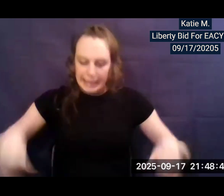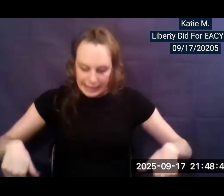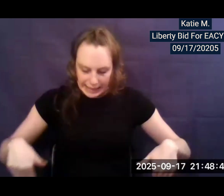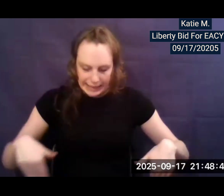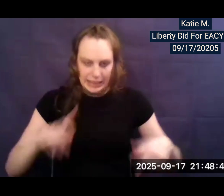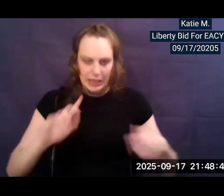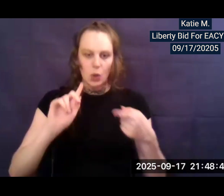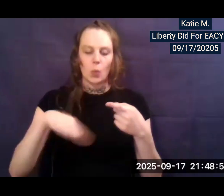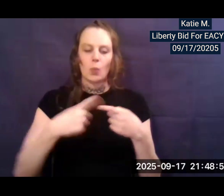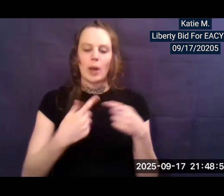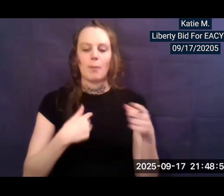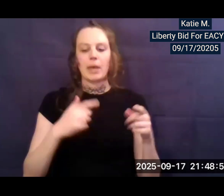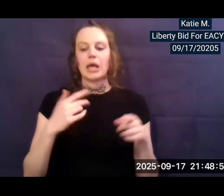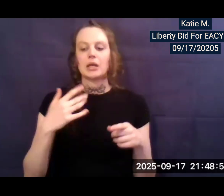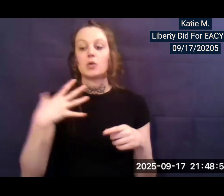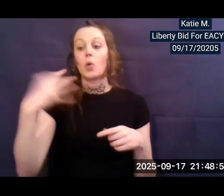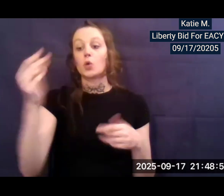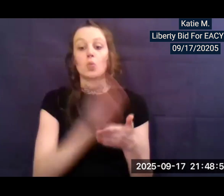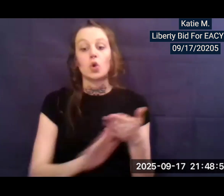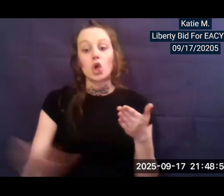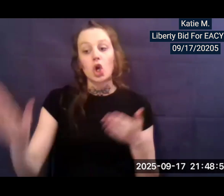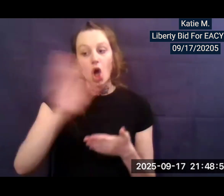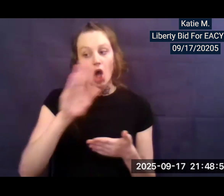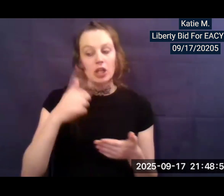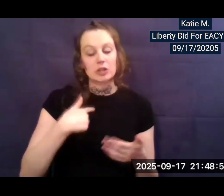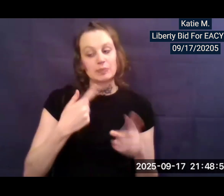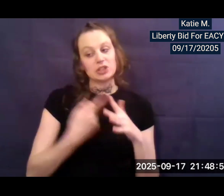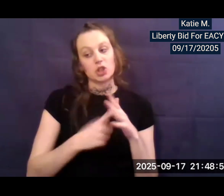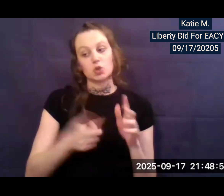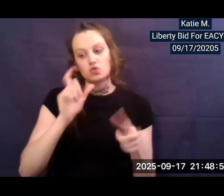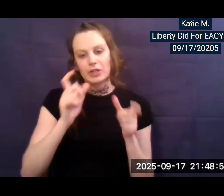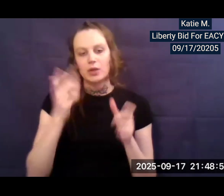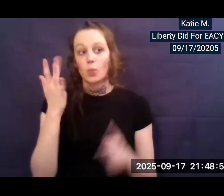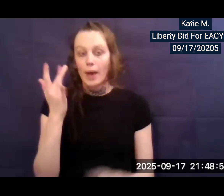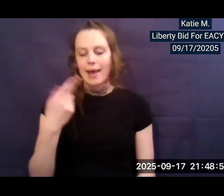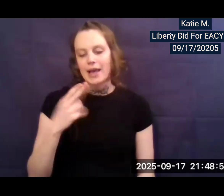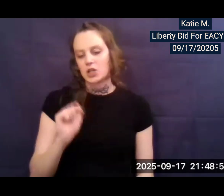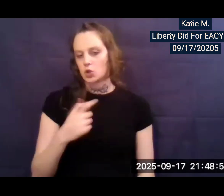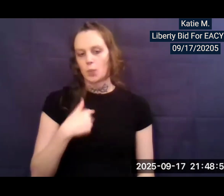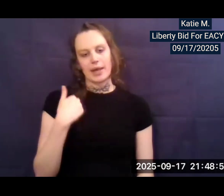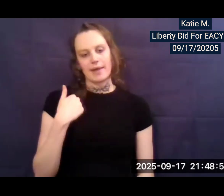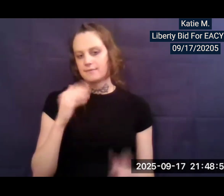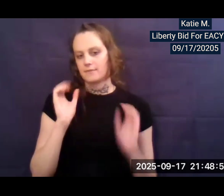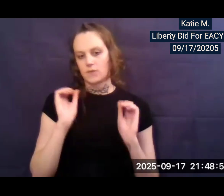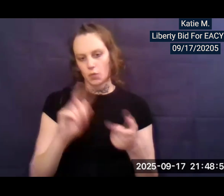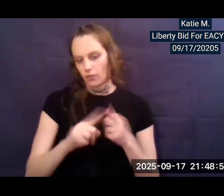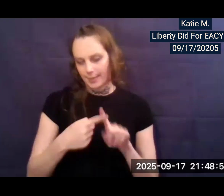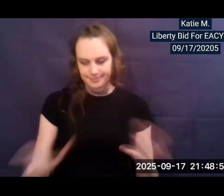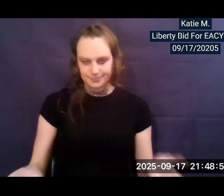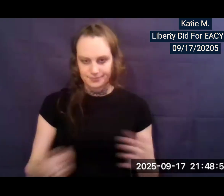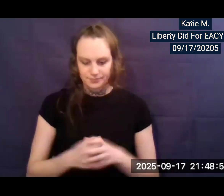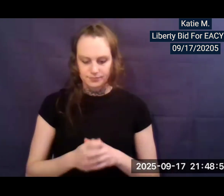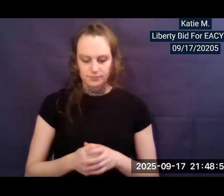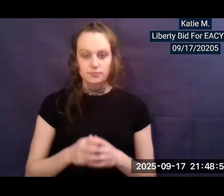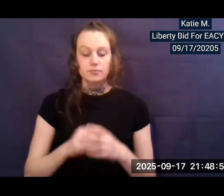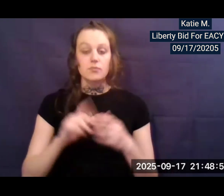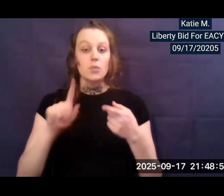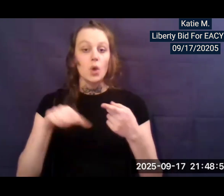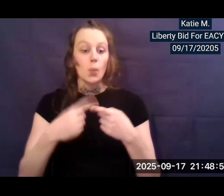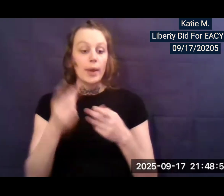friends. And then when I did went away to college and I started drinking, it like it like just washed away all my